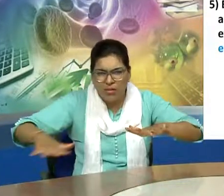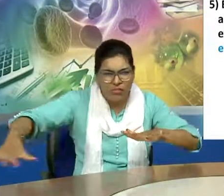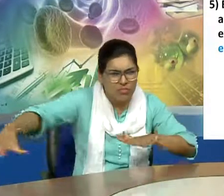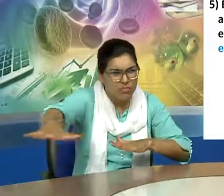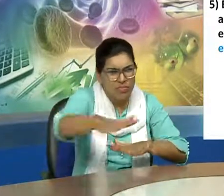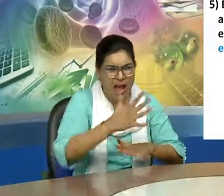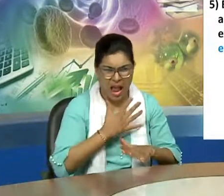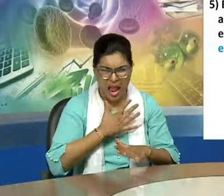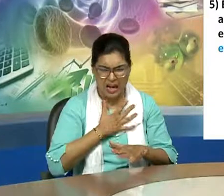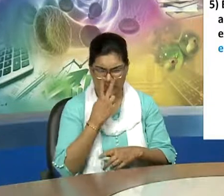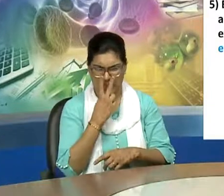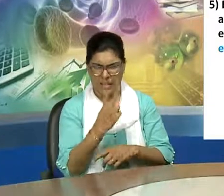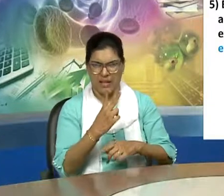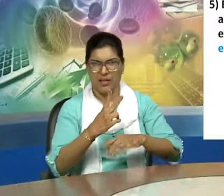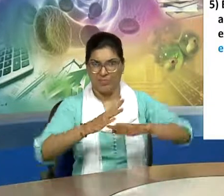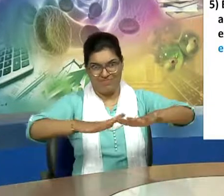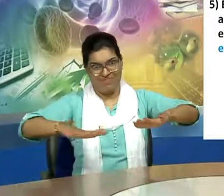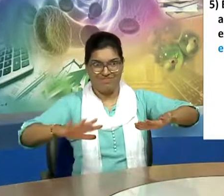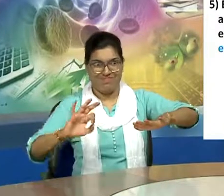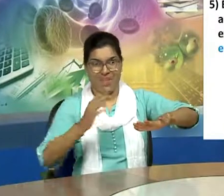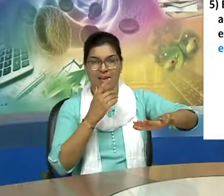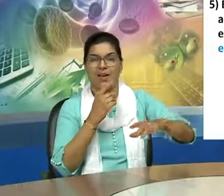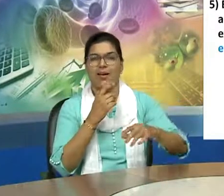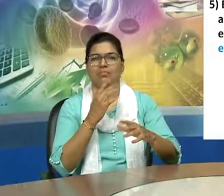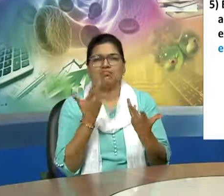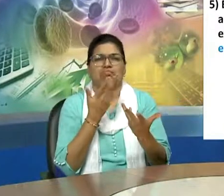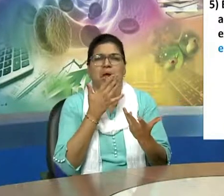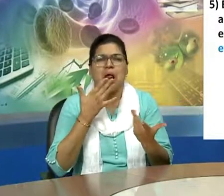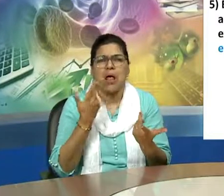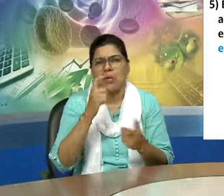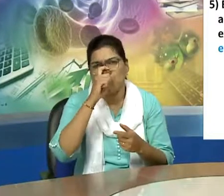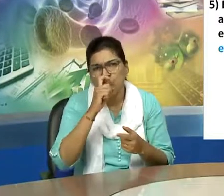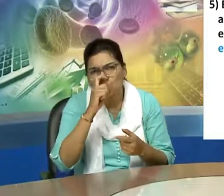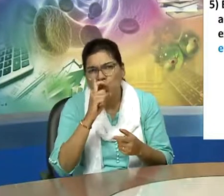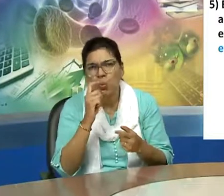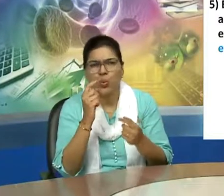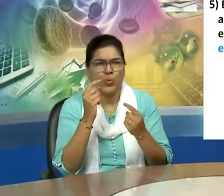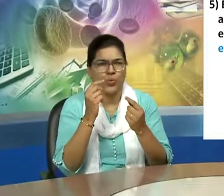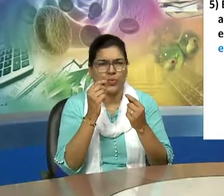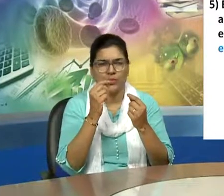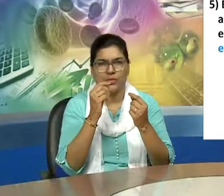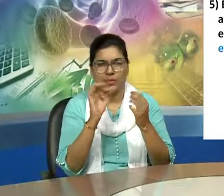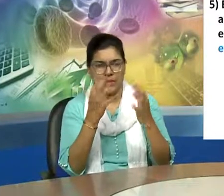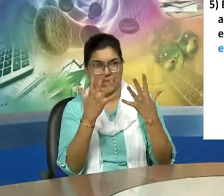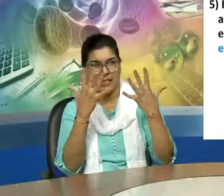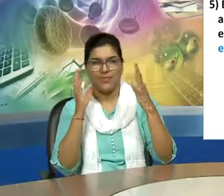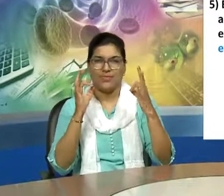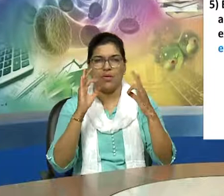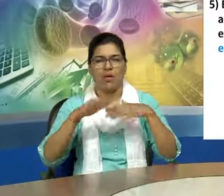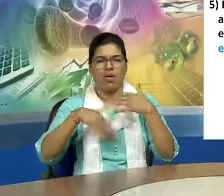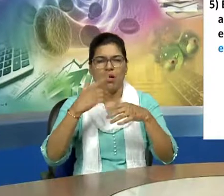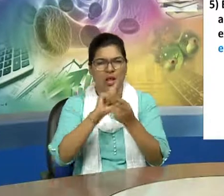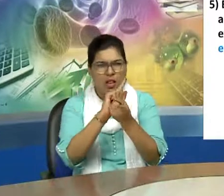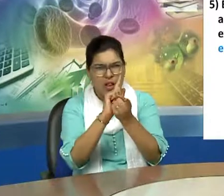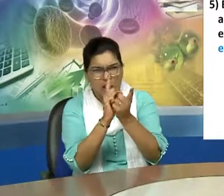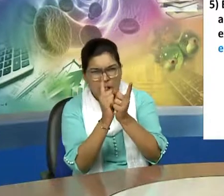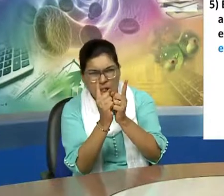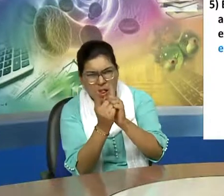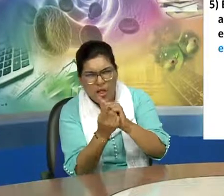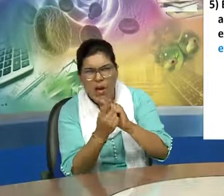And that causes that green layer is formed on the top surface